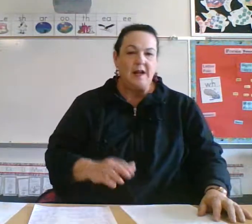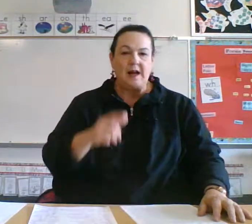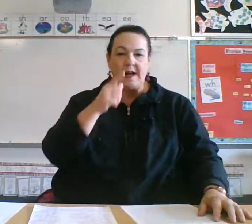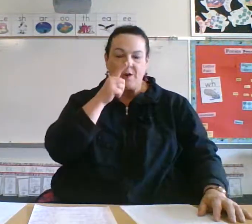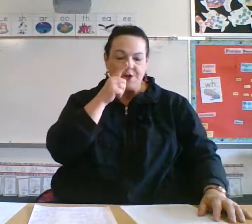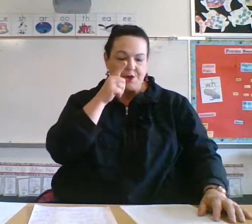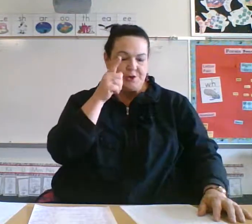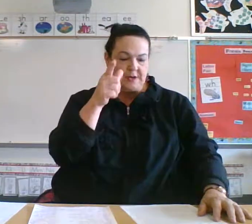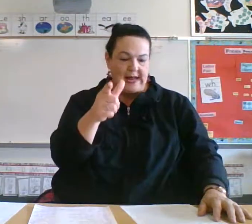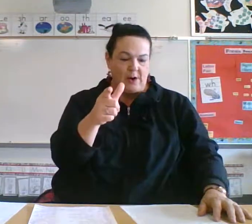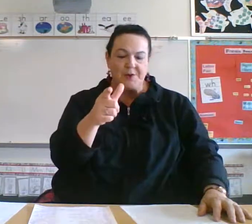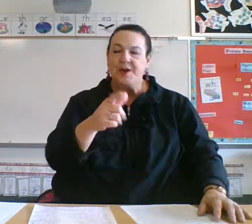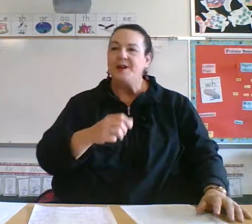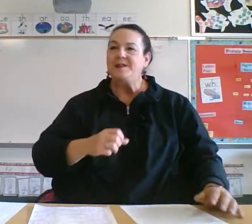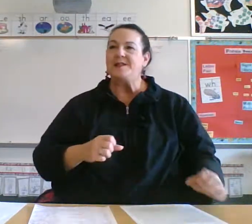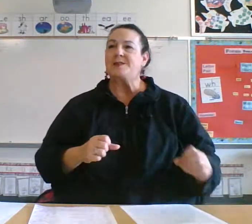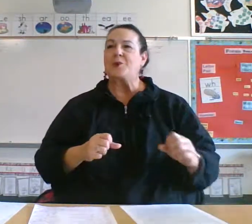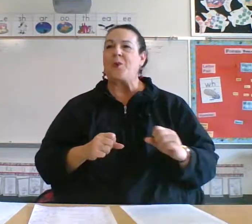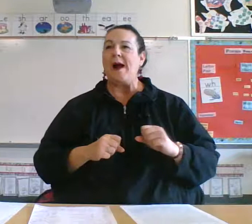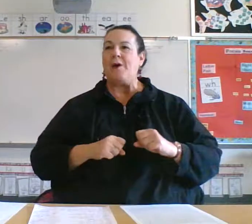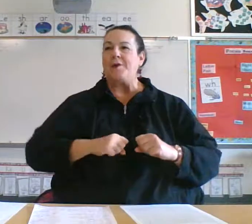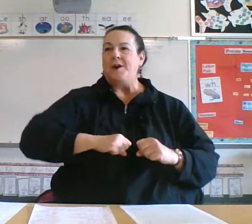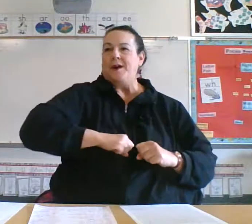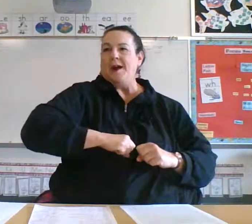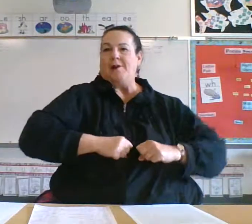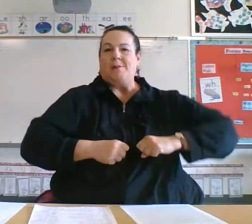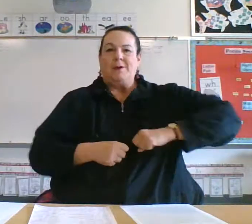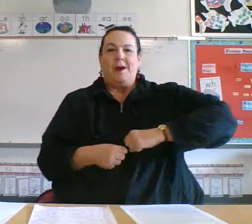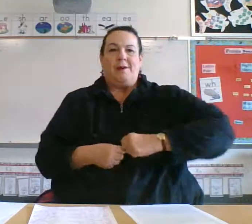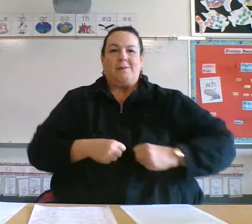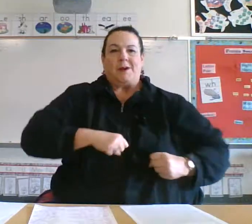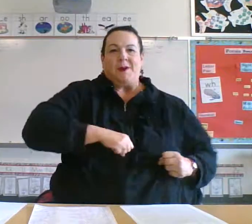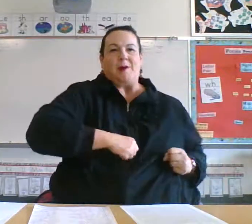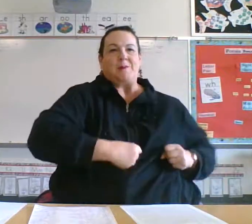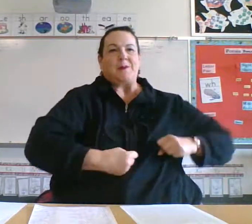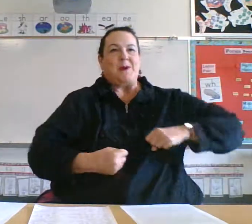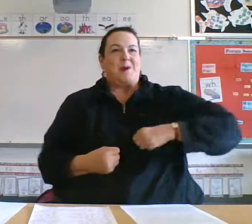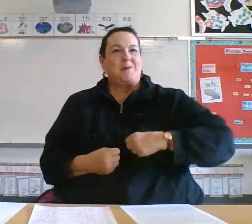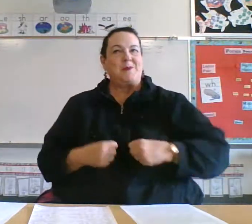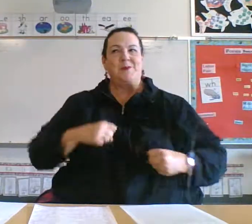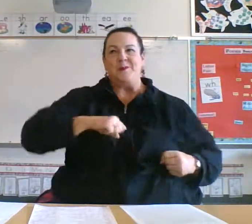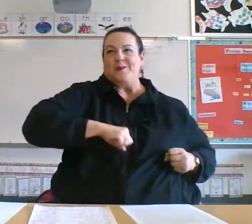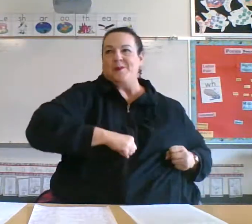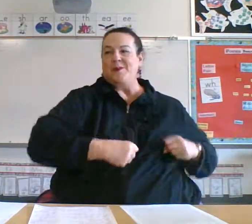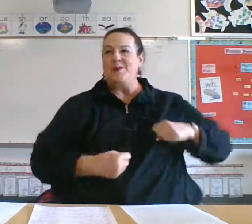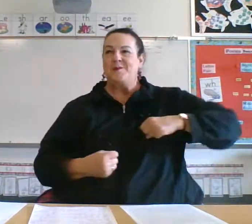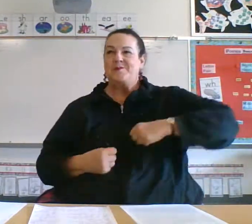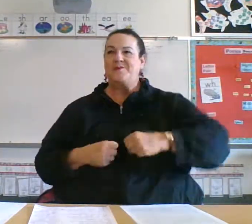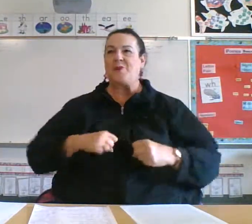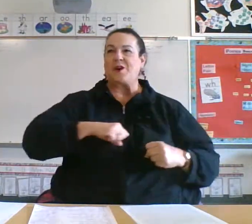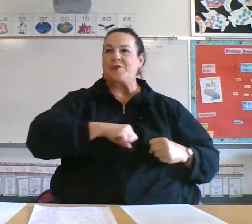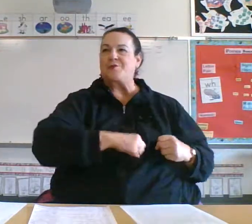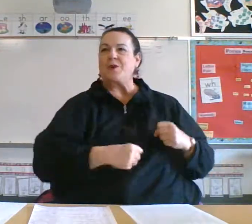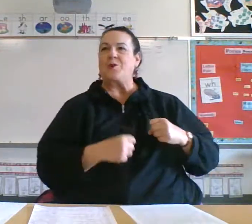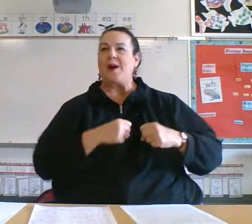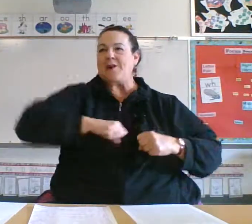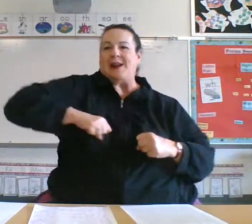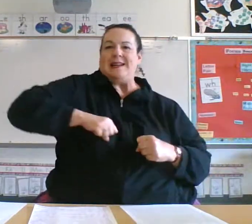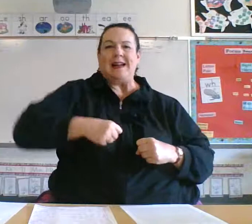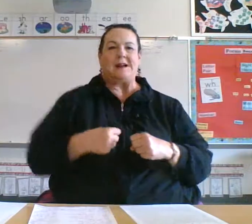I already showed you loud. This is crowd. Elbow, elbow, elbow, elbow. Walking through a crowd like, get out of my